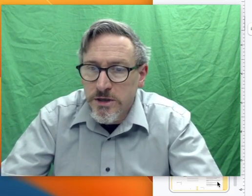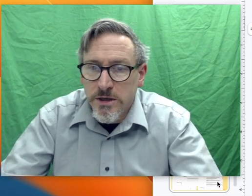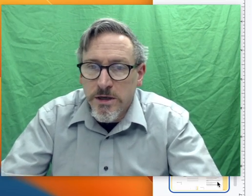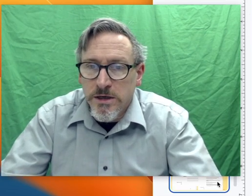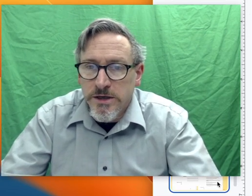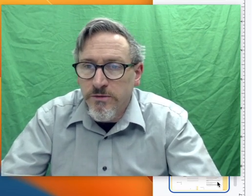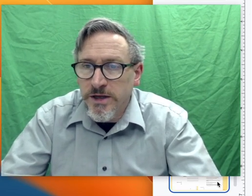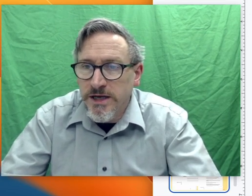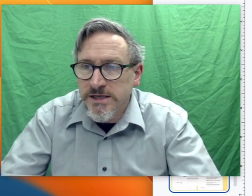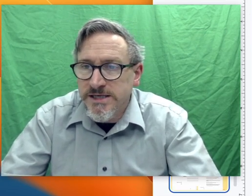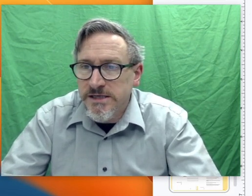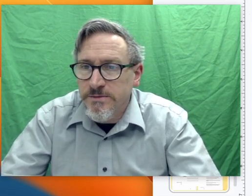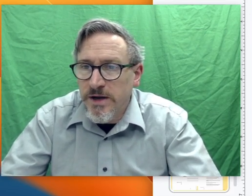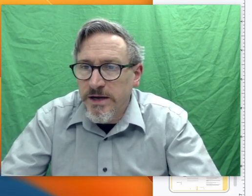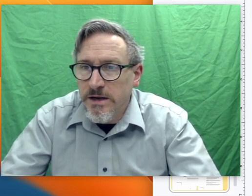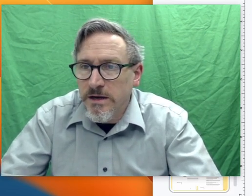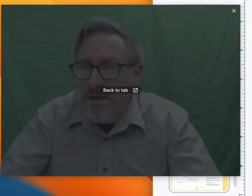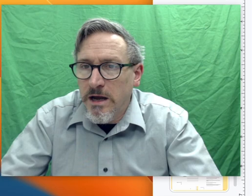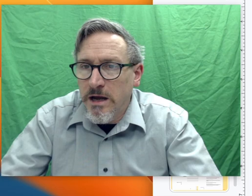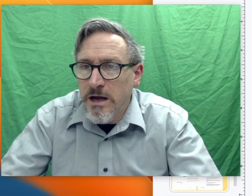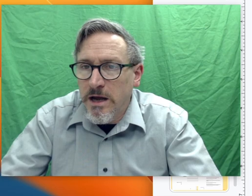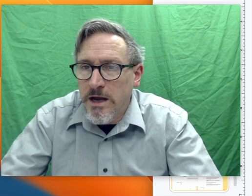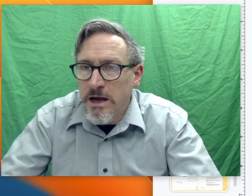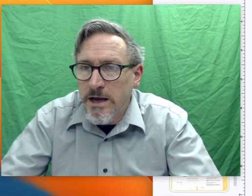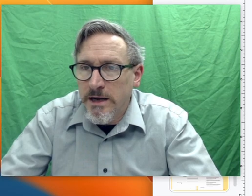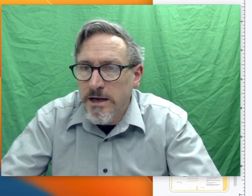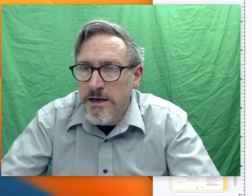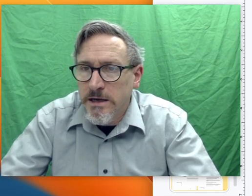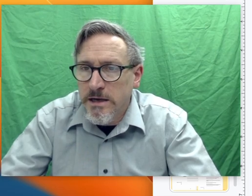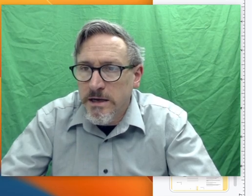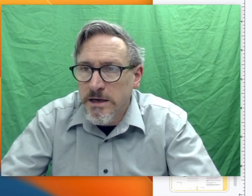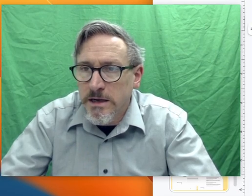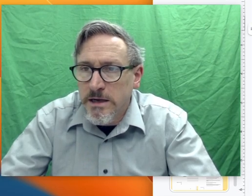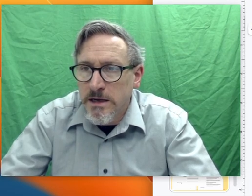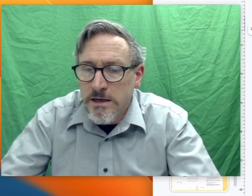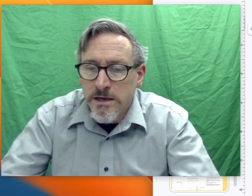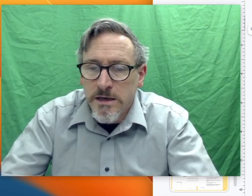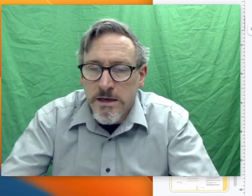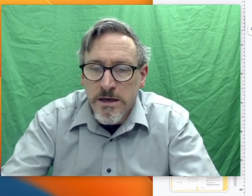Boosh. You don't really need to see this, but wow,